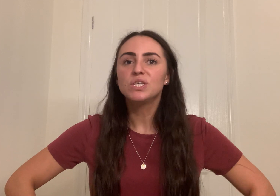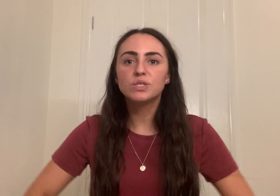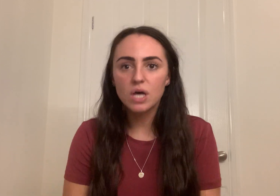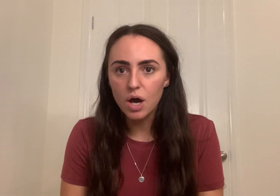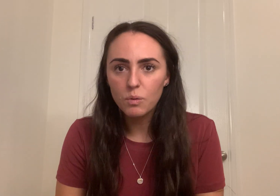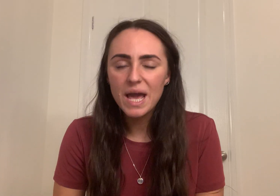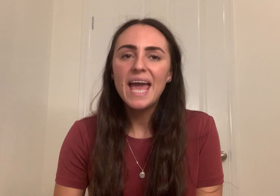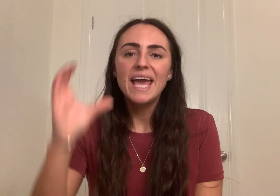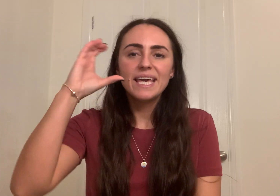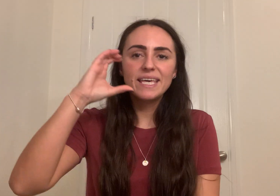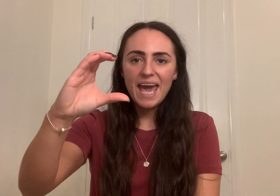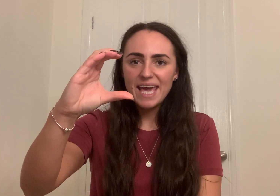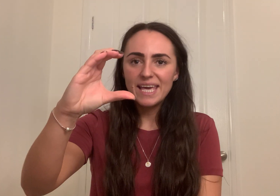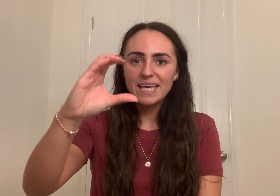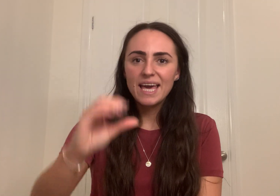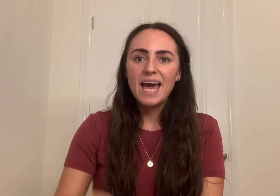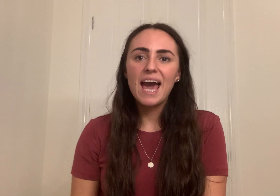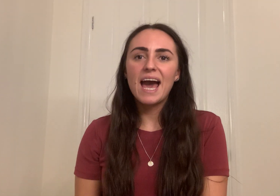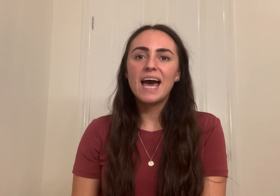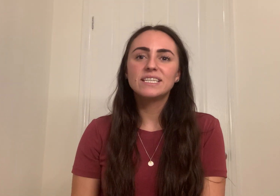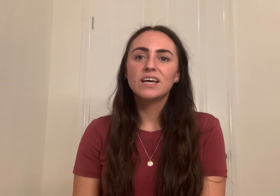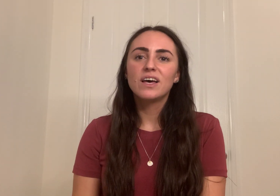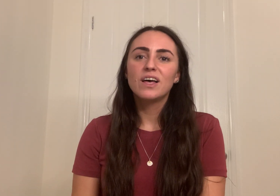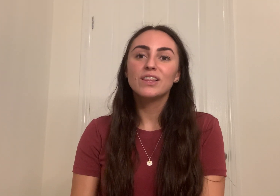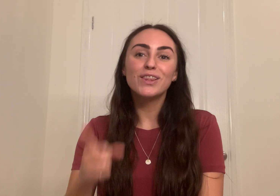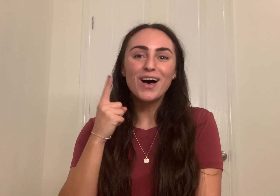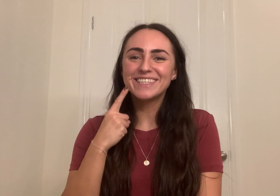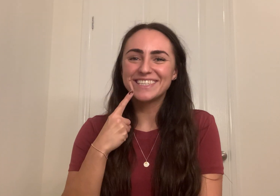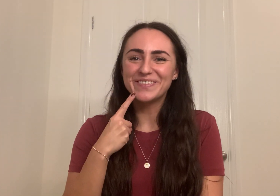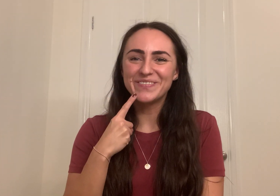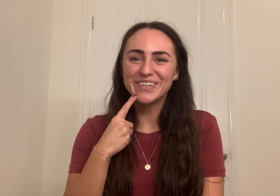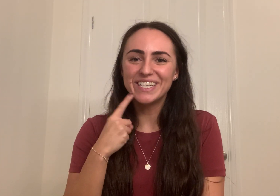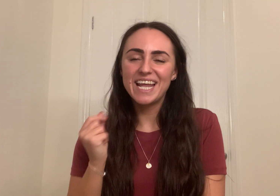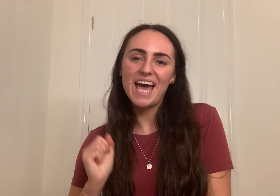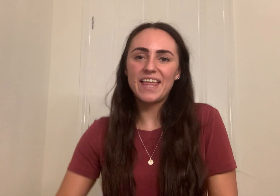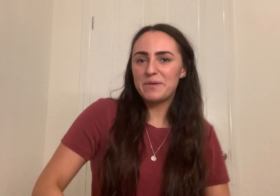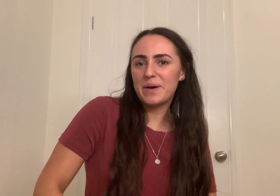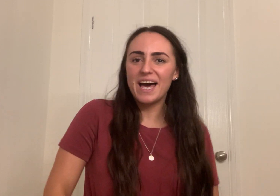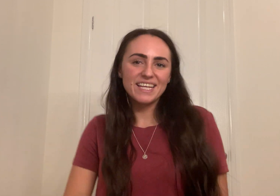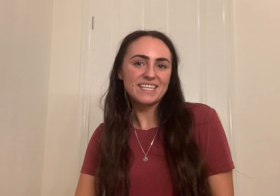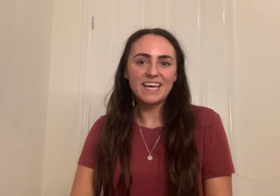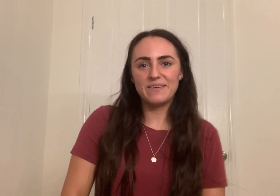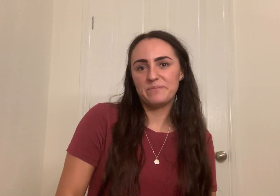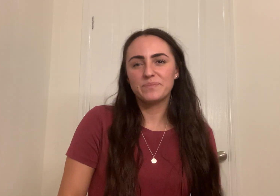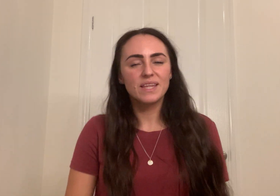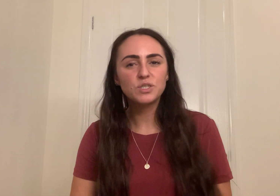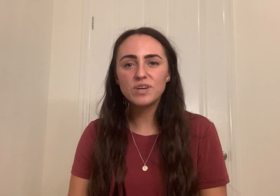So, cake had lots of fun at the party. Should we try it